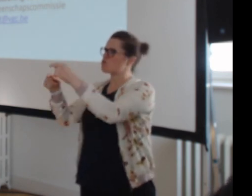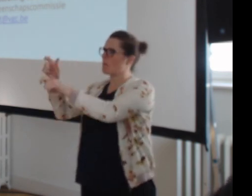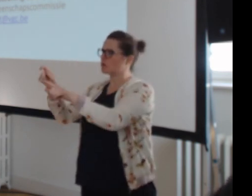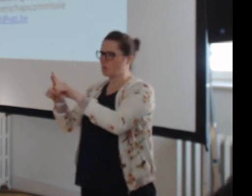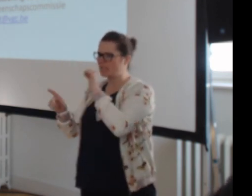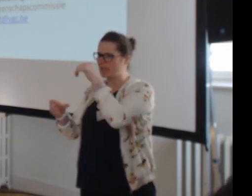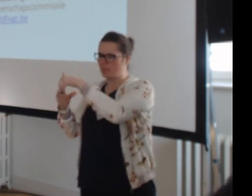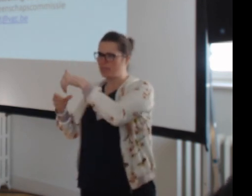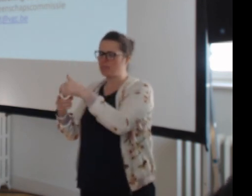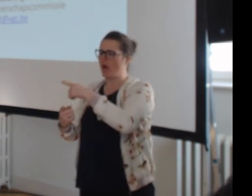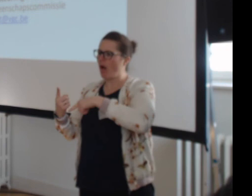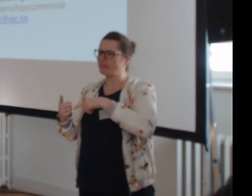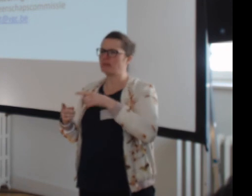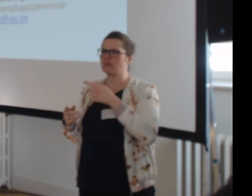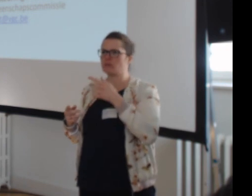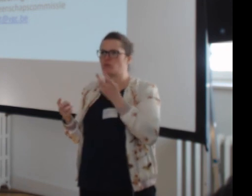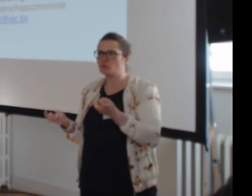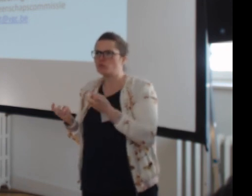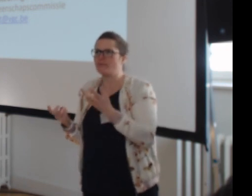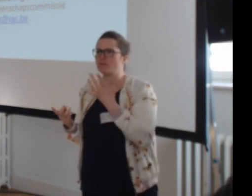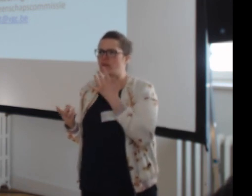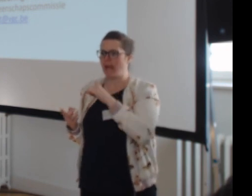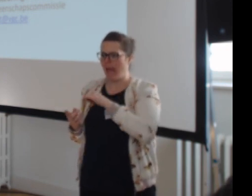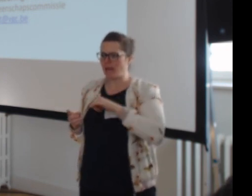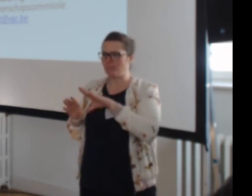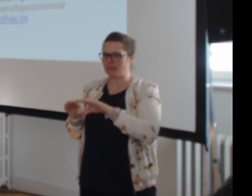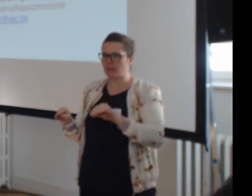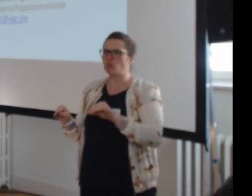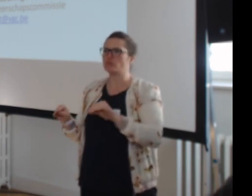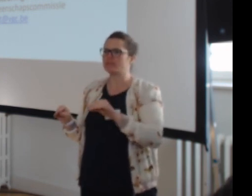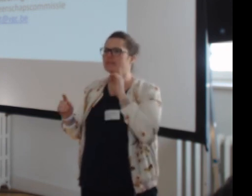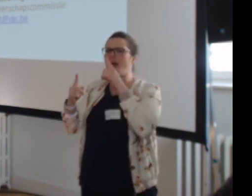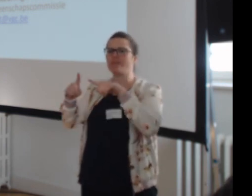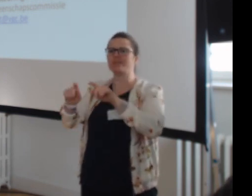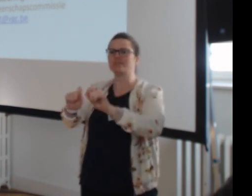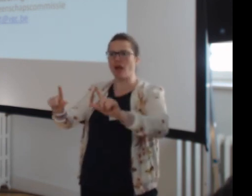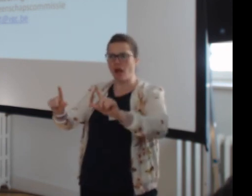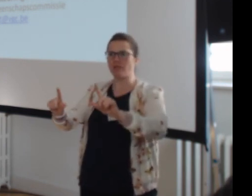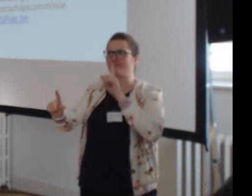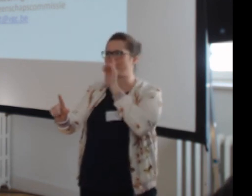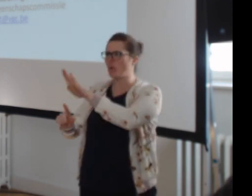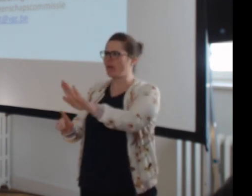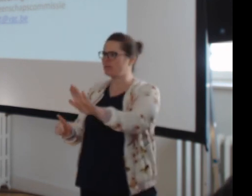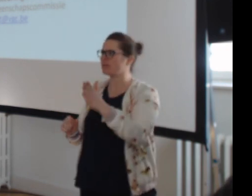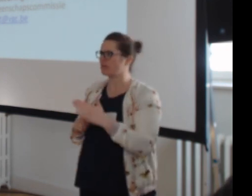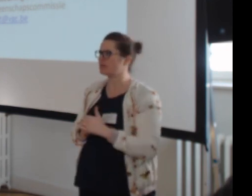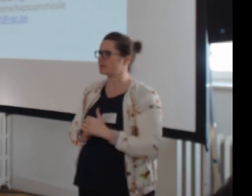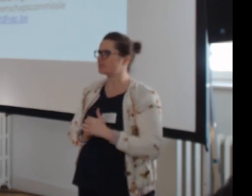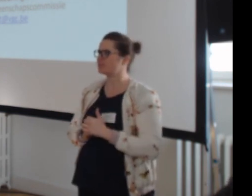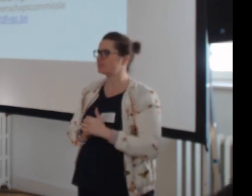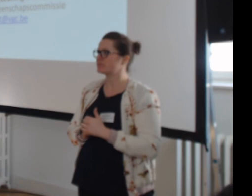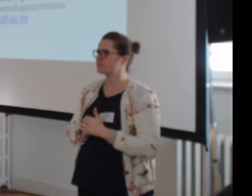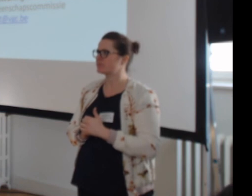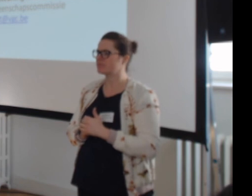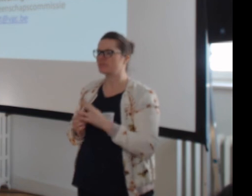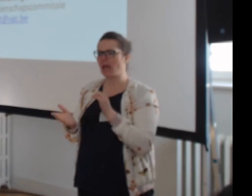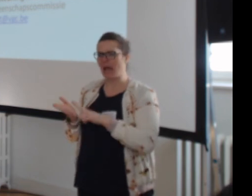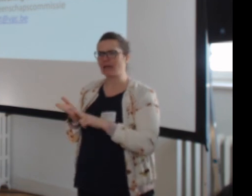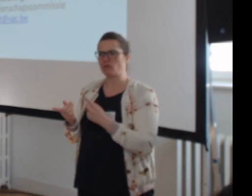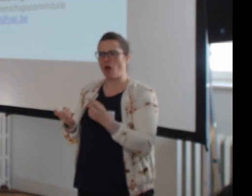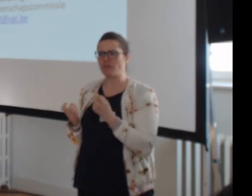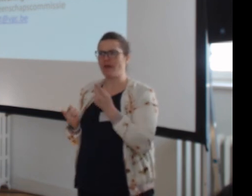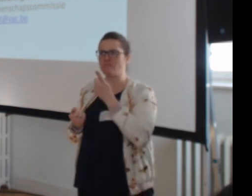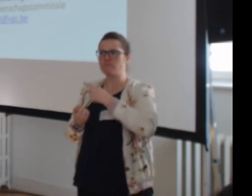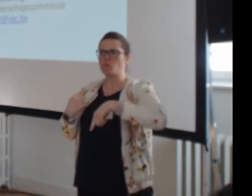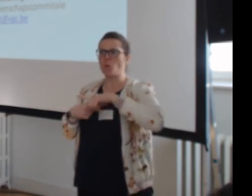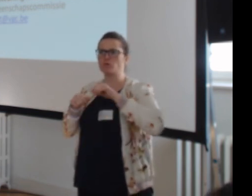always struggling to find for our own patrons materials in other languages for them, and that's been a real challenge for us